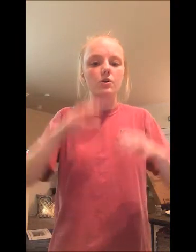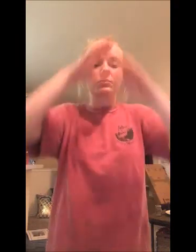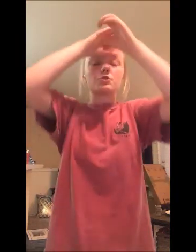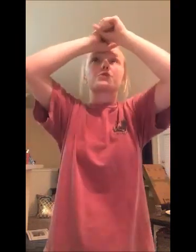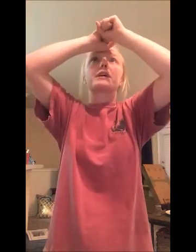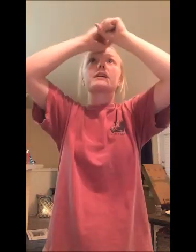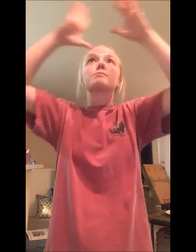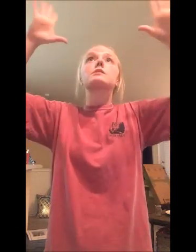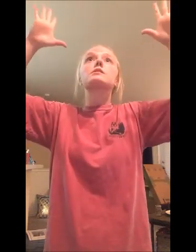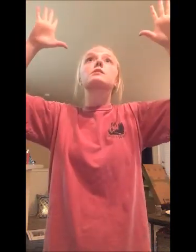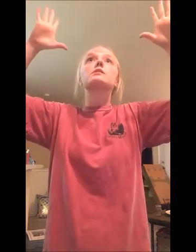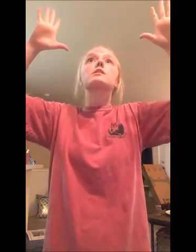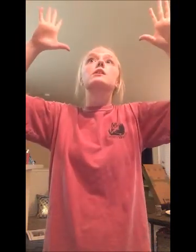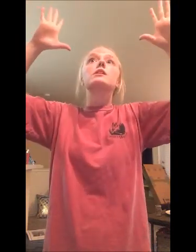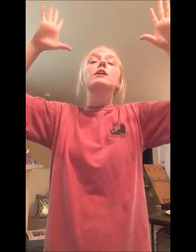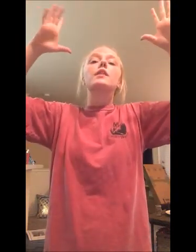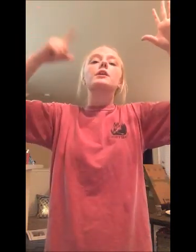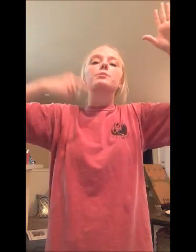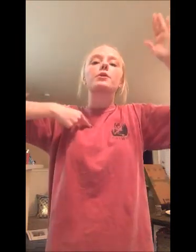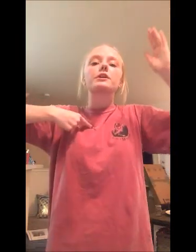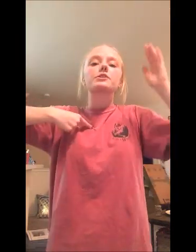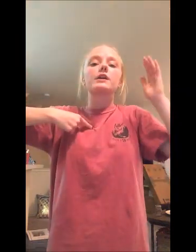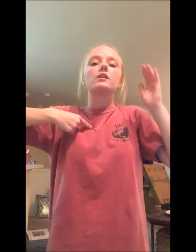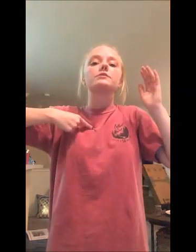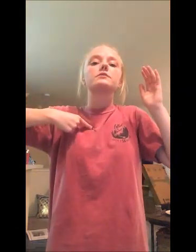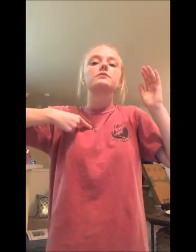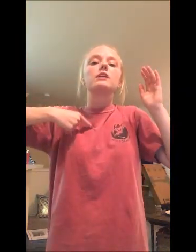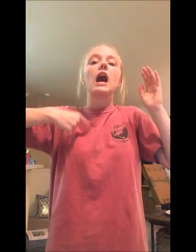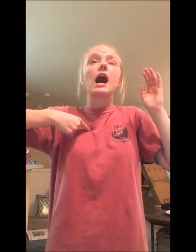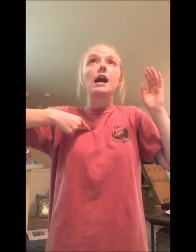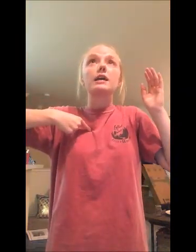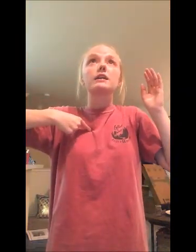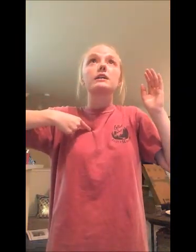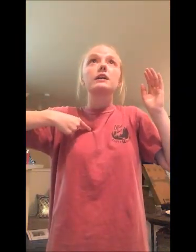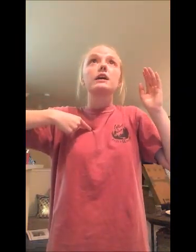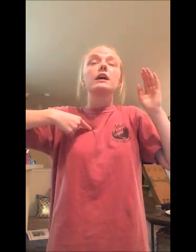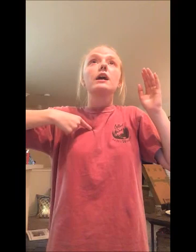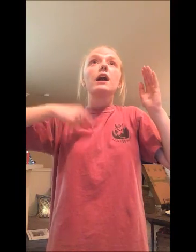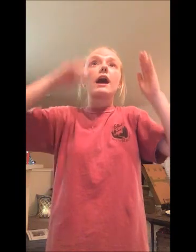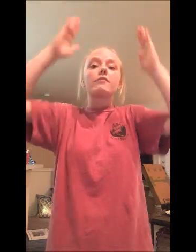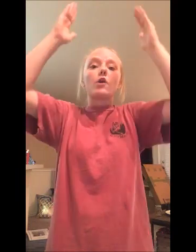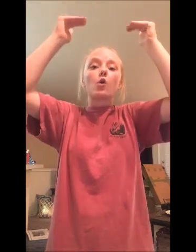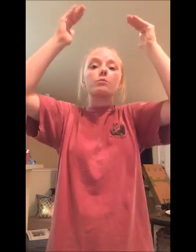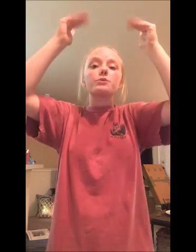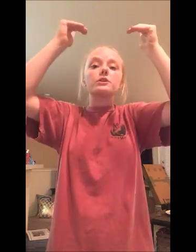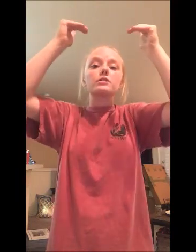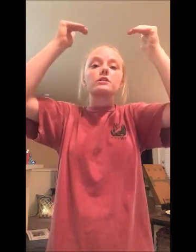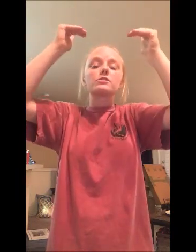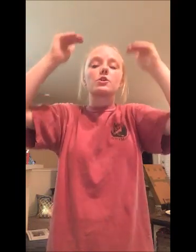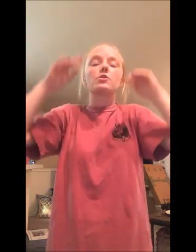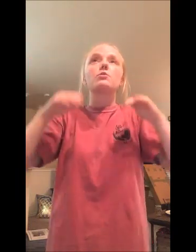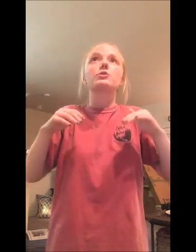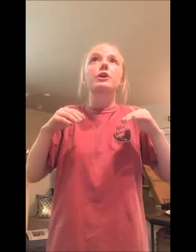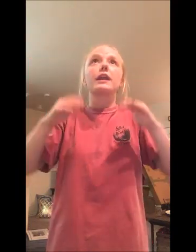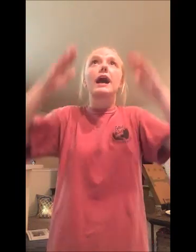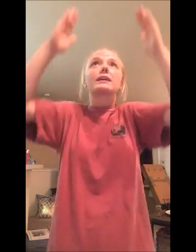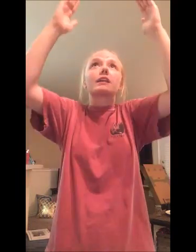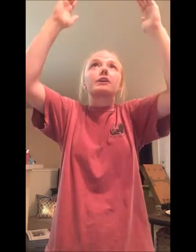So dreams, and then you point at yourself. I have hoped. So you're going to act like